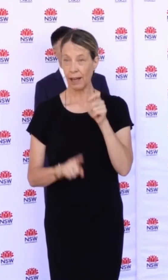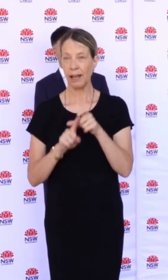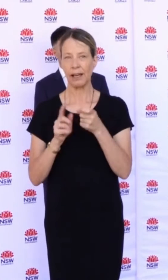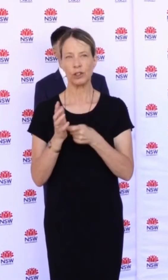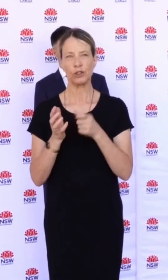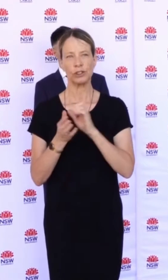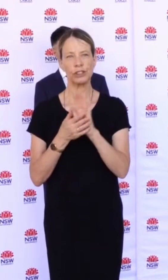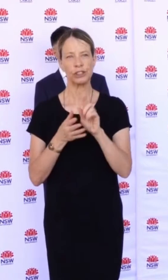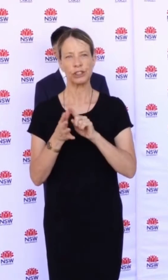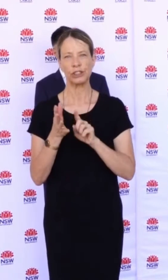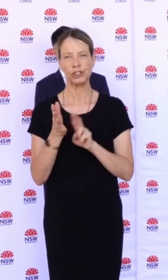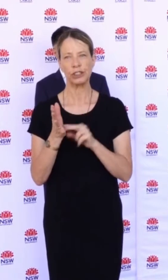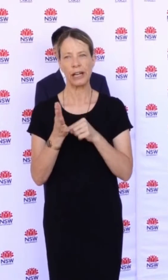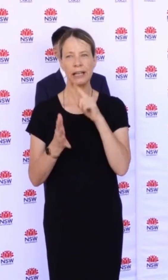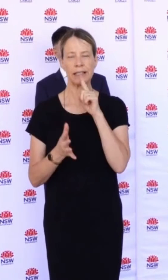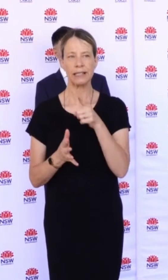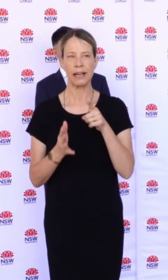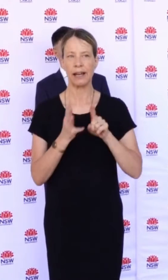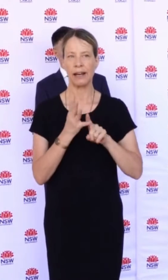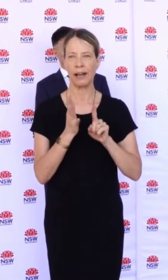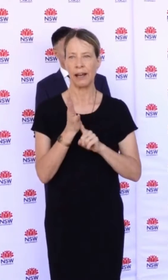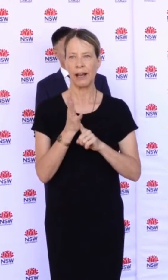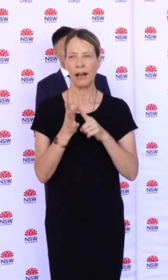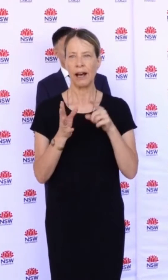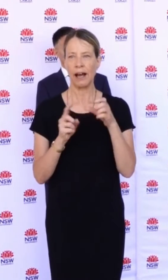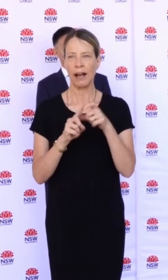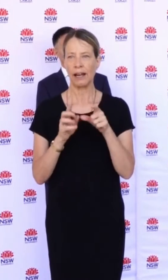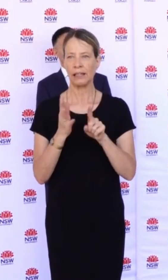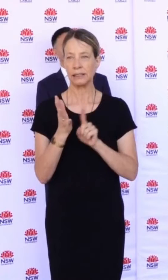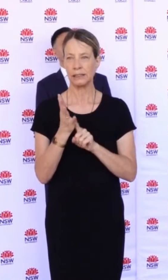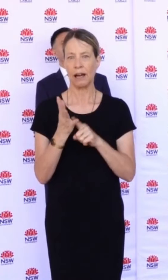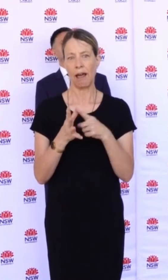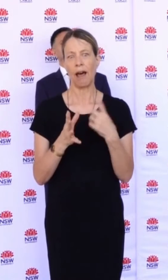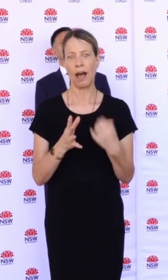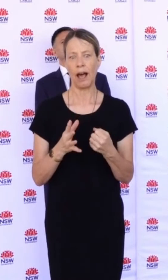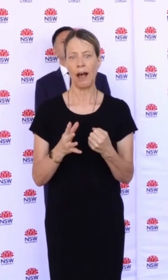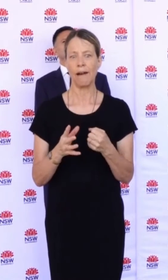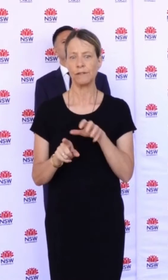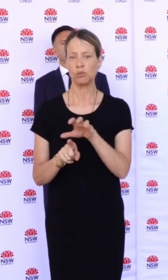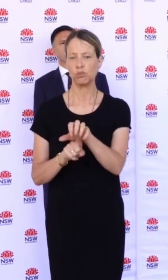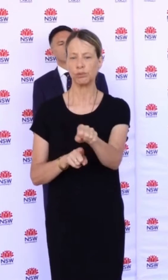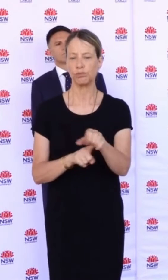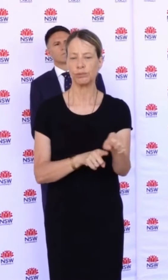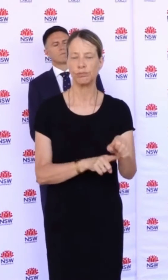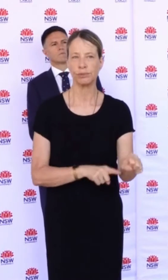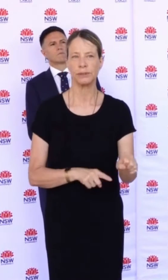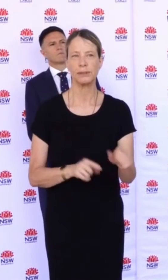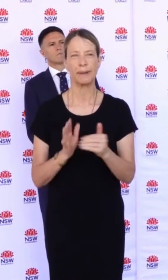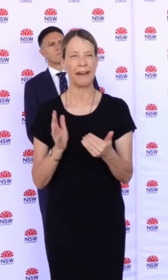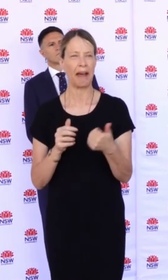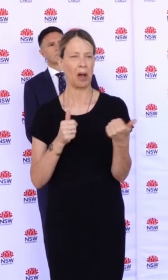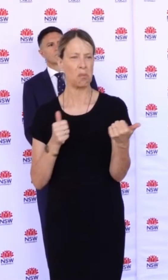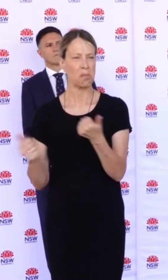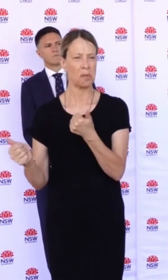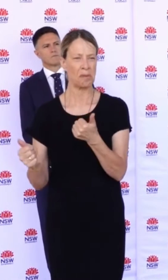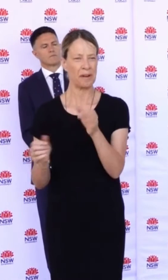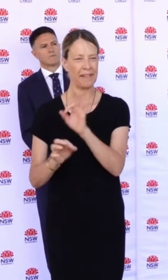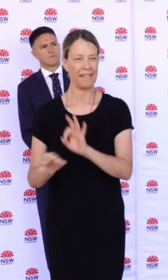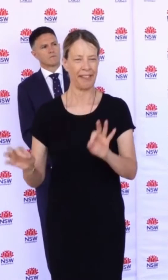case indication in Ulladulla in that sewage plant, but I'm pleased to say that that has now gone negative. So that would be a